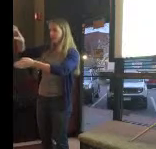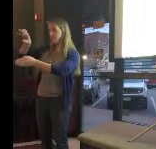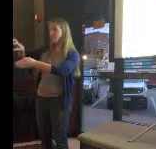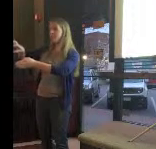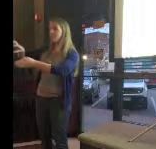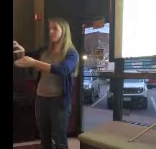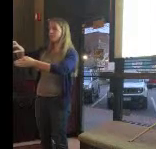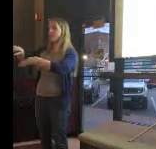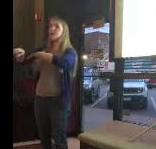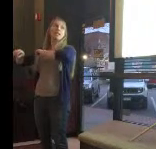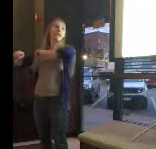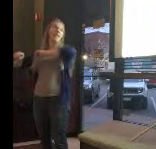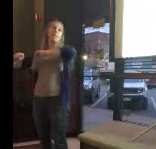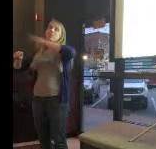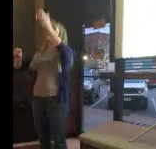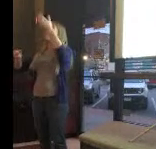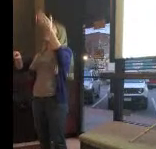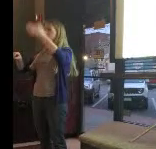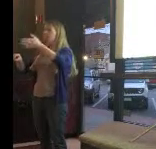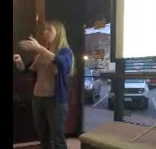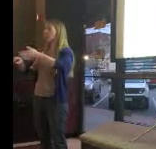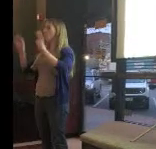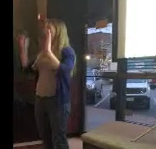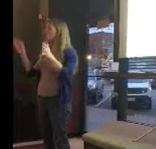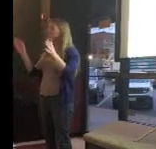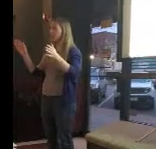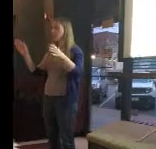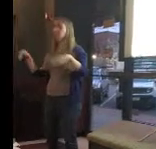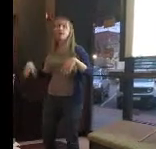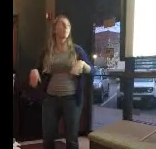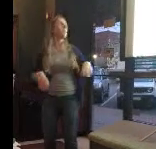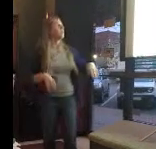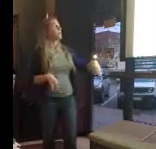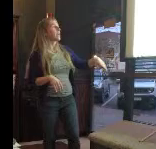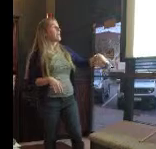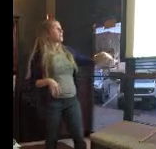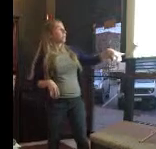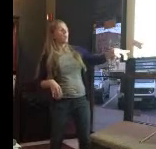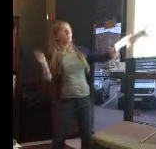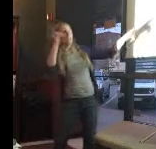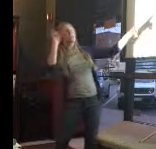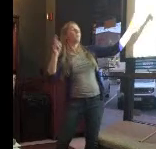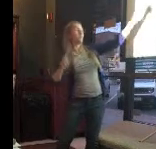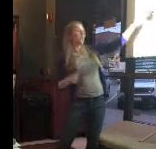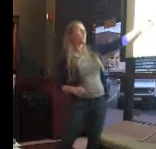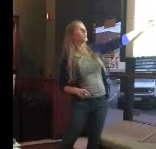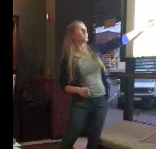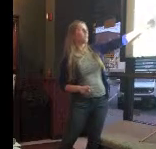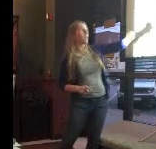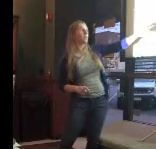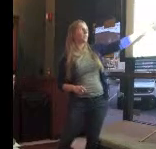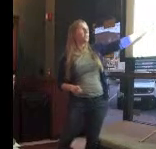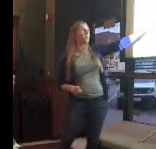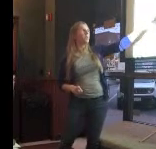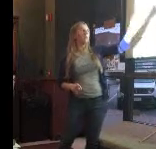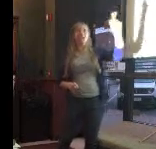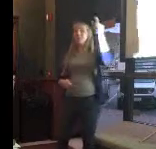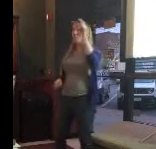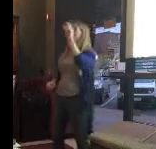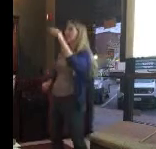keep that 0 there. If there is something, keep it as a 1. That's just fine. Okay? Or not keep it as a 1. Do this part here. Impute the minimum divided